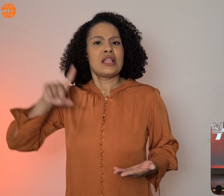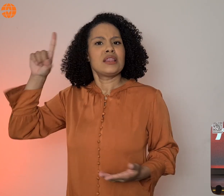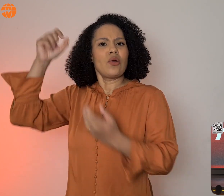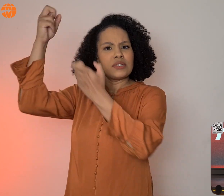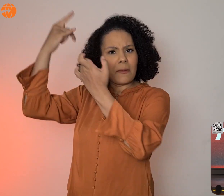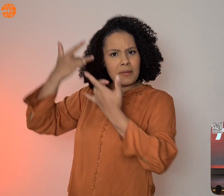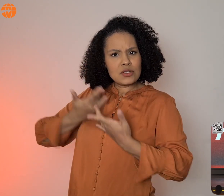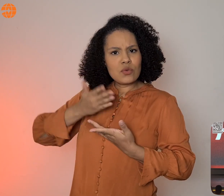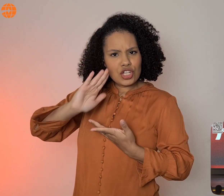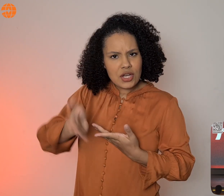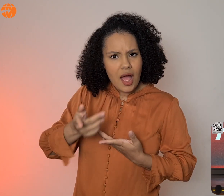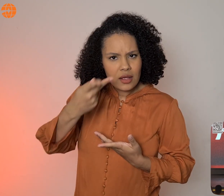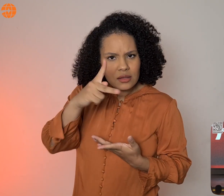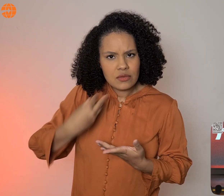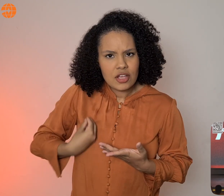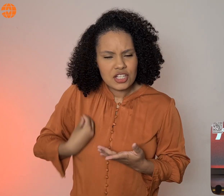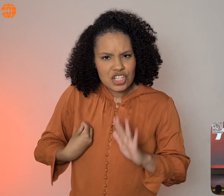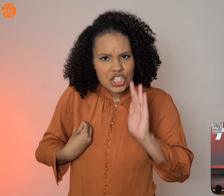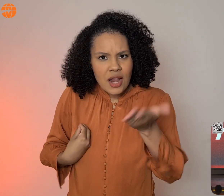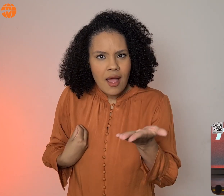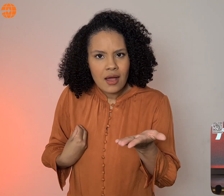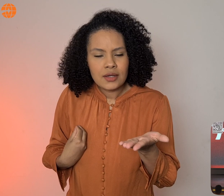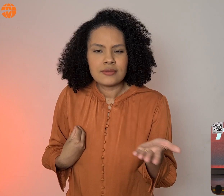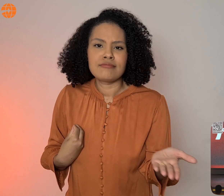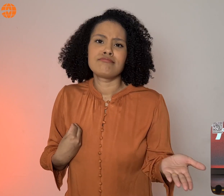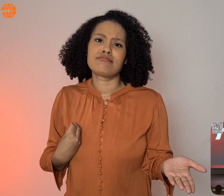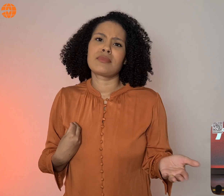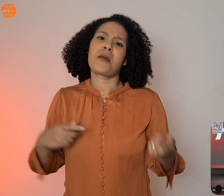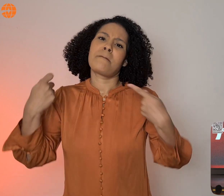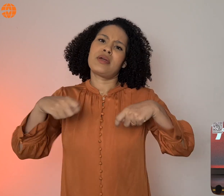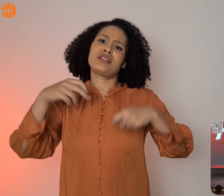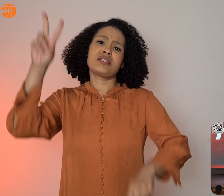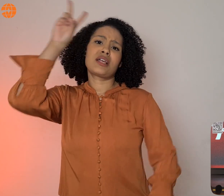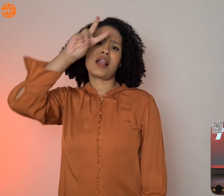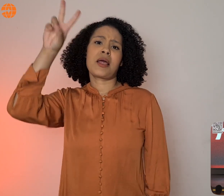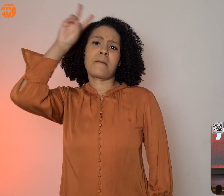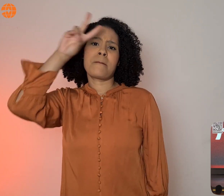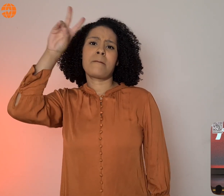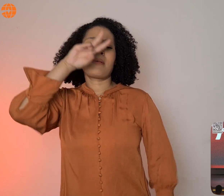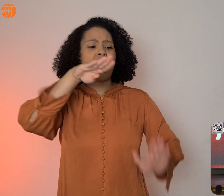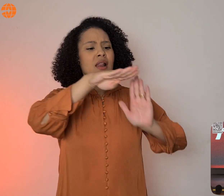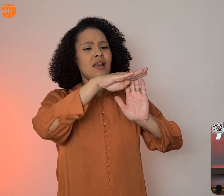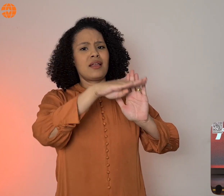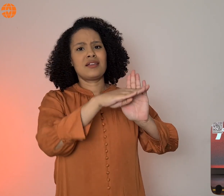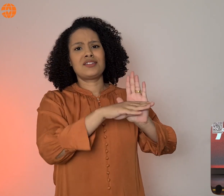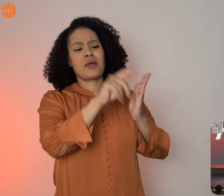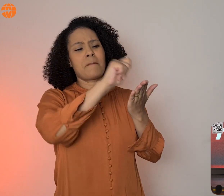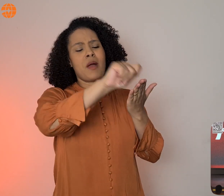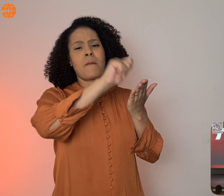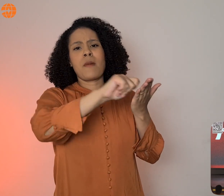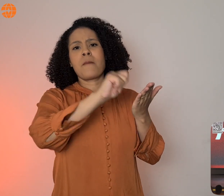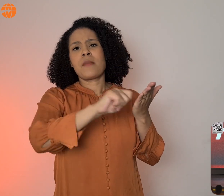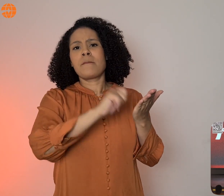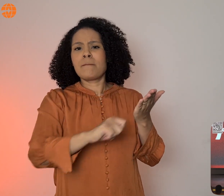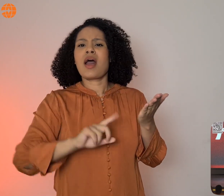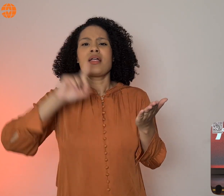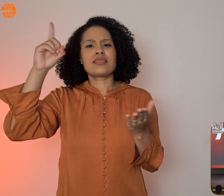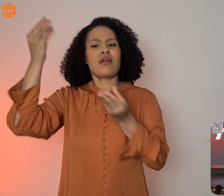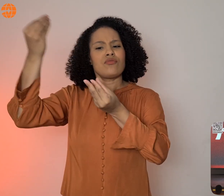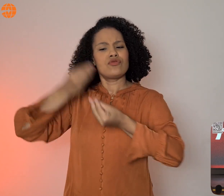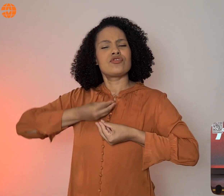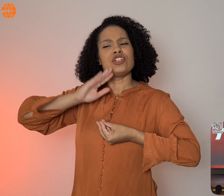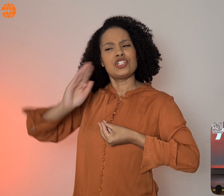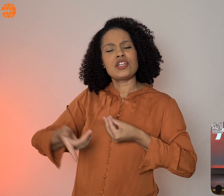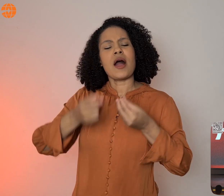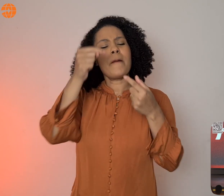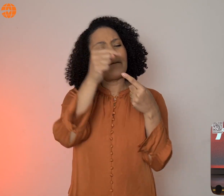many ways God has blessed you. Fazendo aquilo que Davi fez. And always at the top of that list should be his mercy and